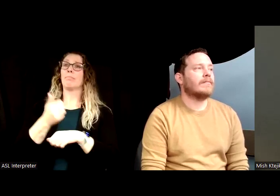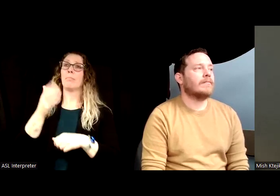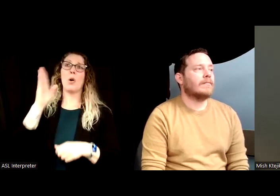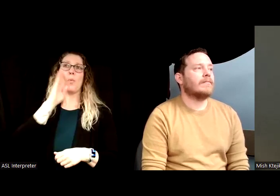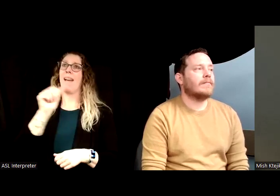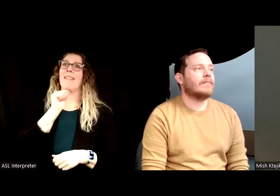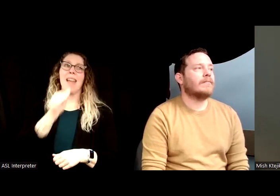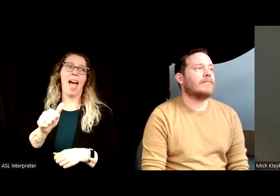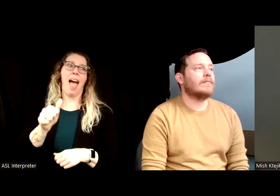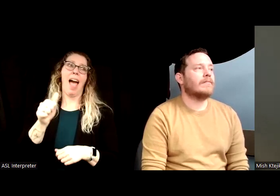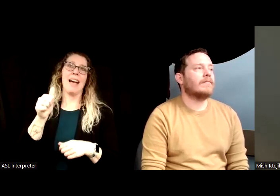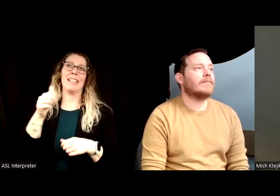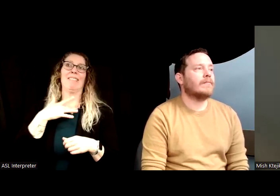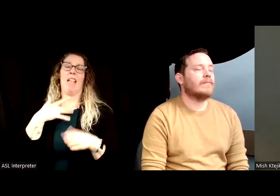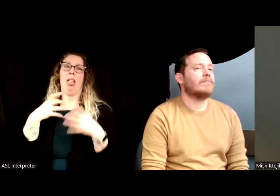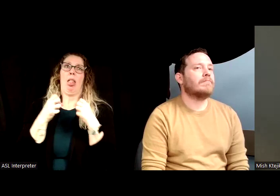not crunched in so much.